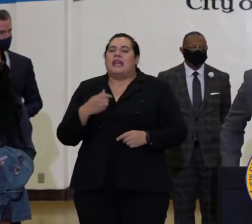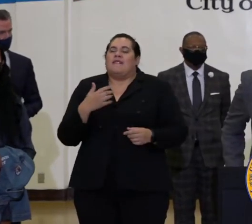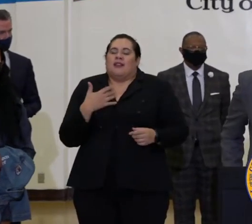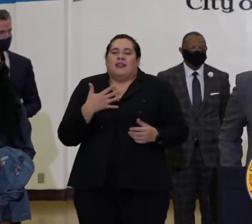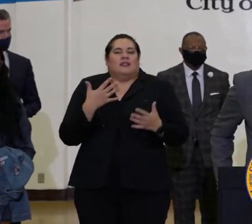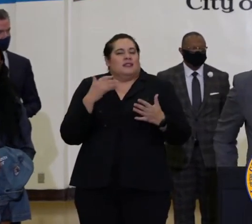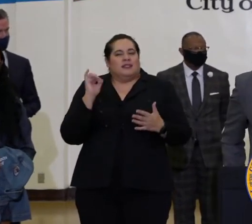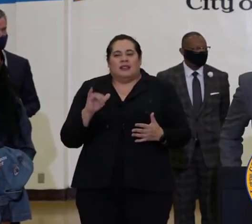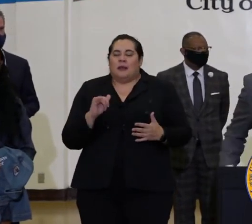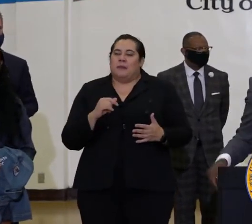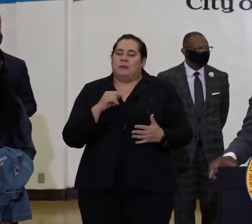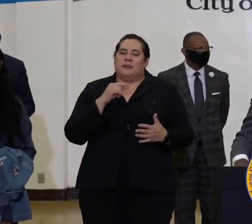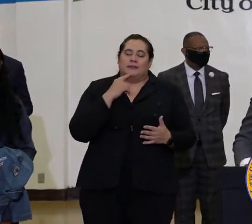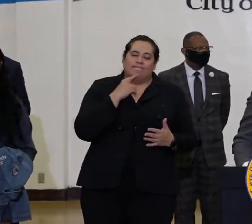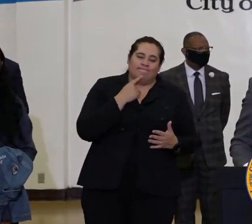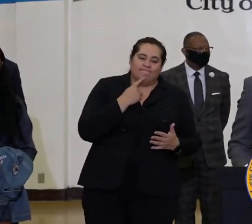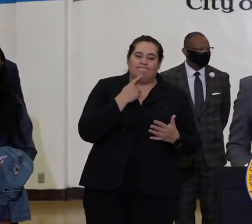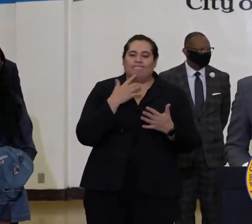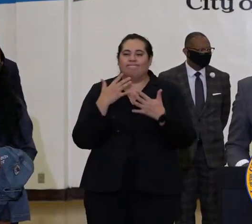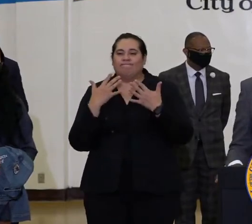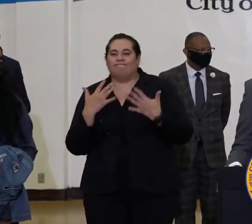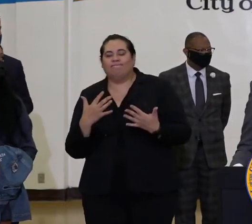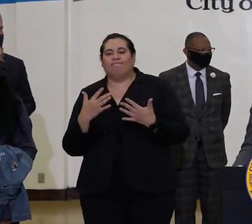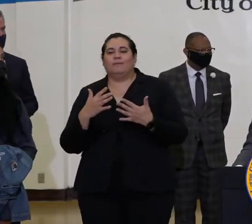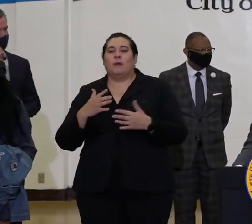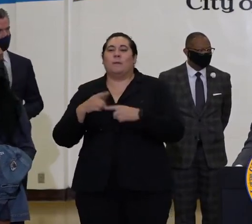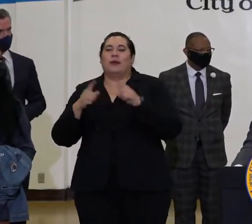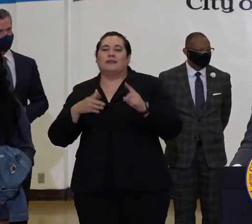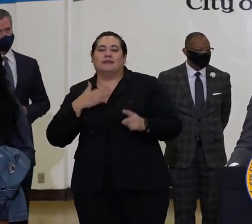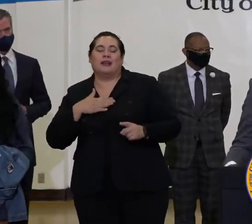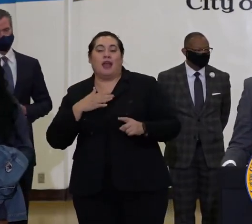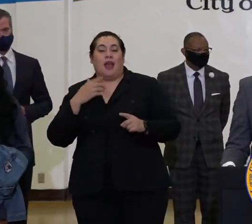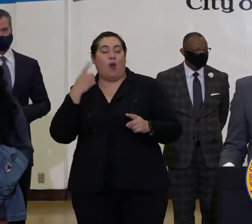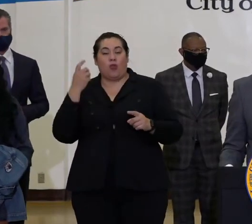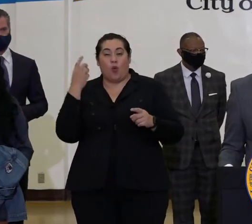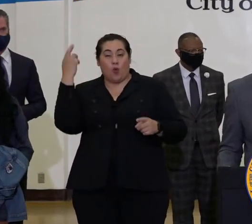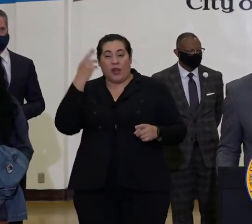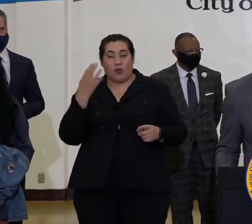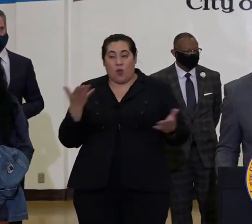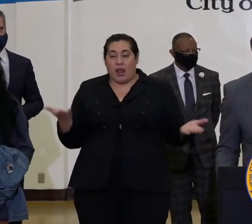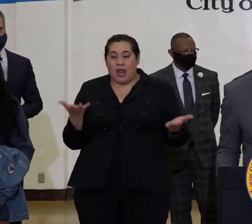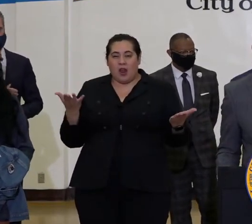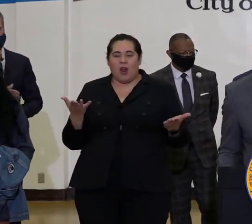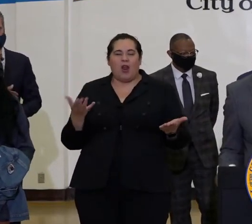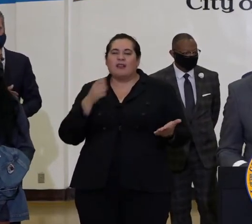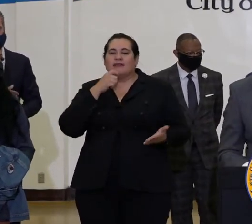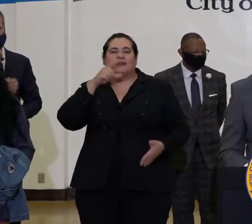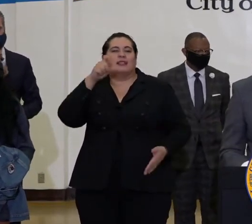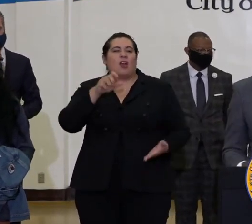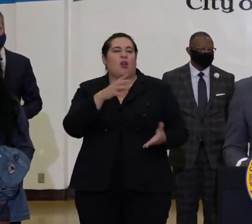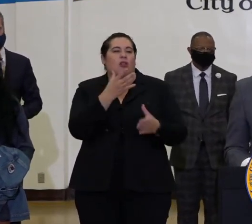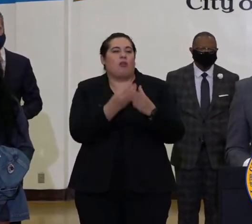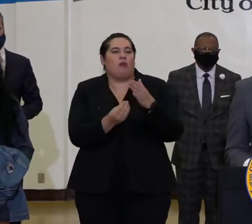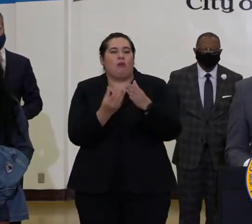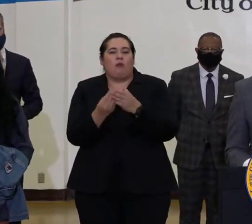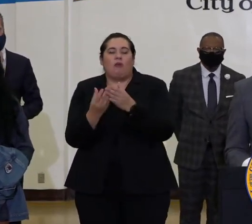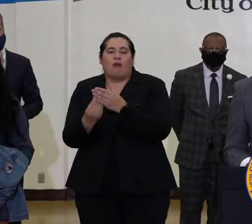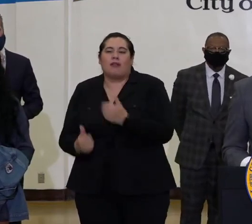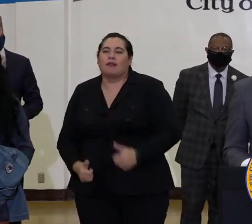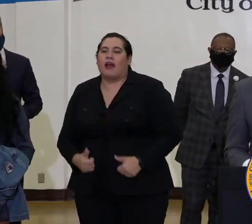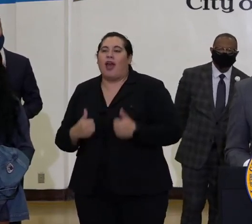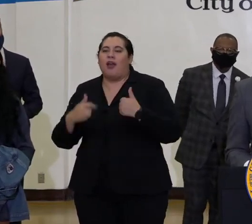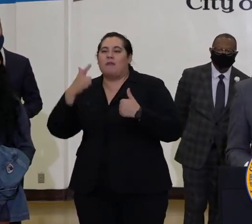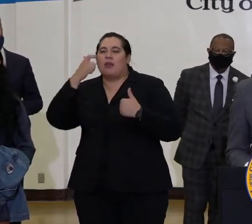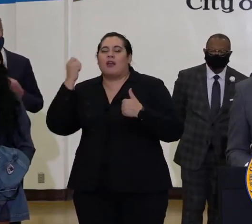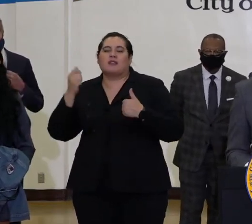bittersweet. It's bitter because of the circumstances that brought us here today, the unnecessary loss of lives due to rogue